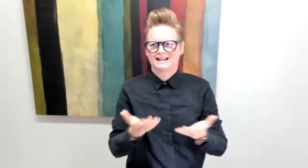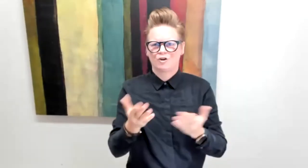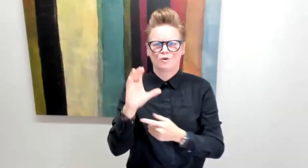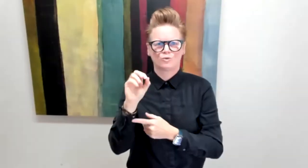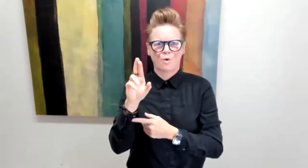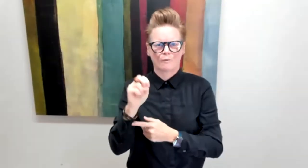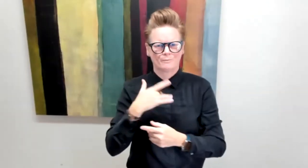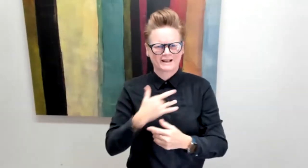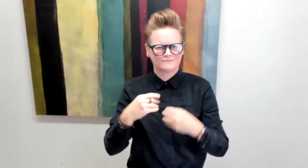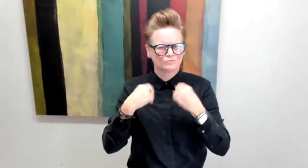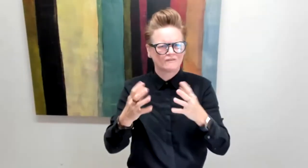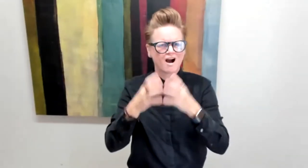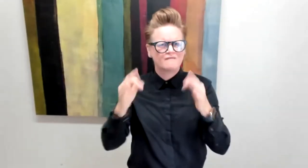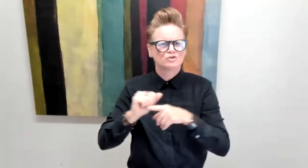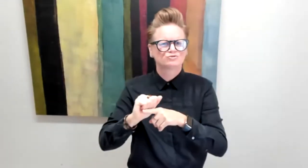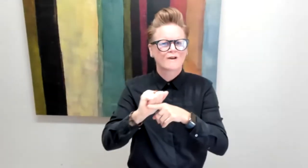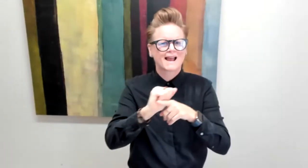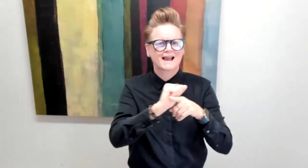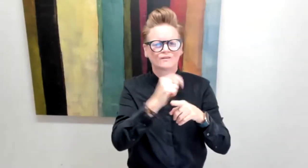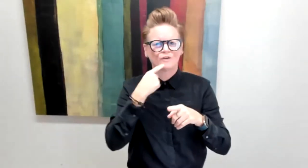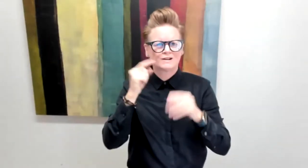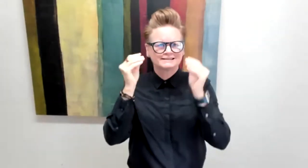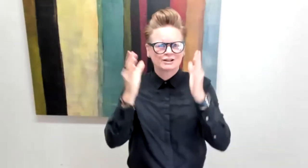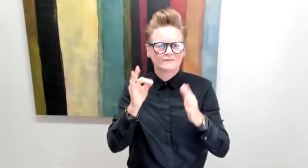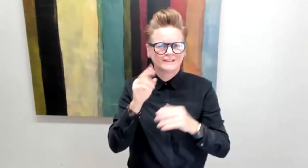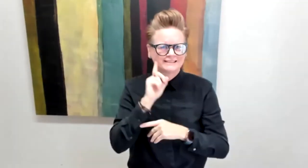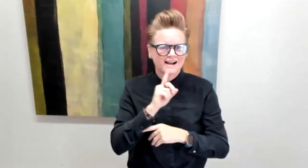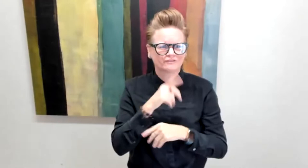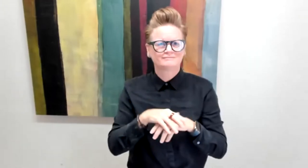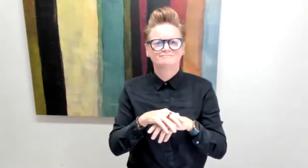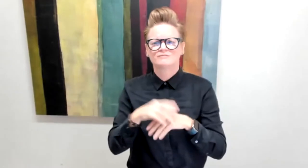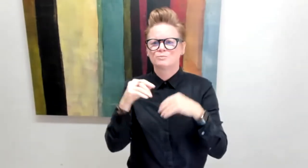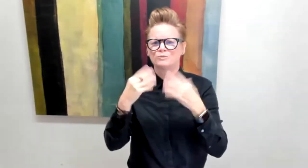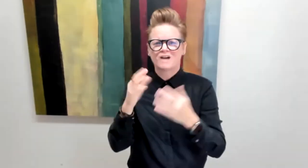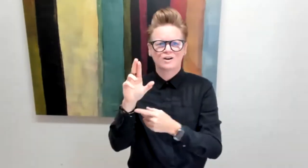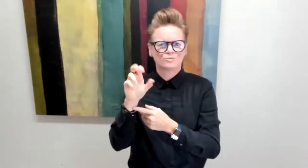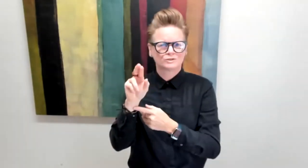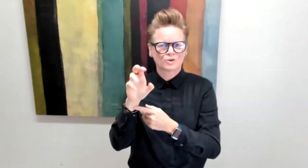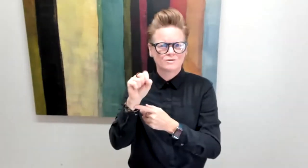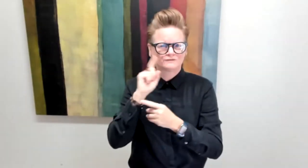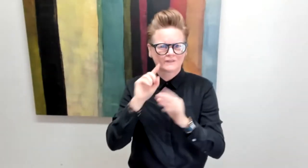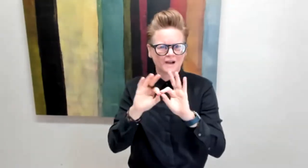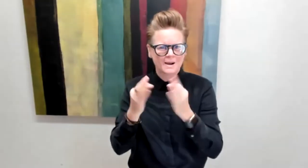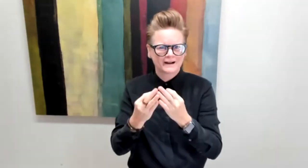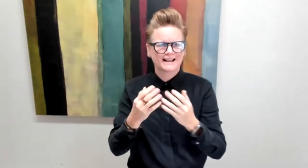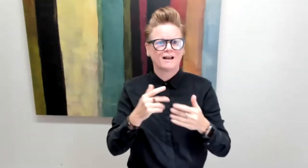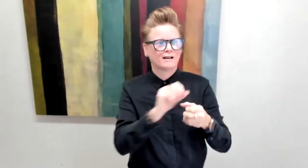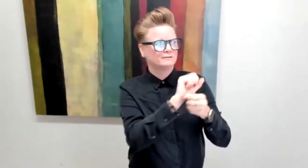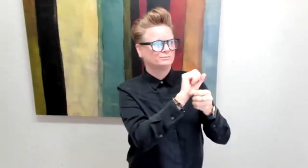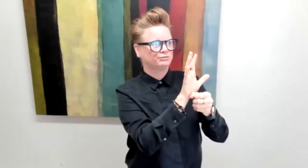up originally because of COVID. And we tend to provide a lot of trainings for teachers of the deaf,